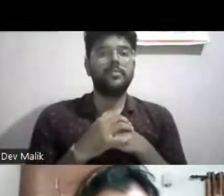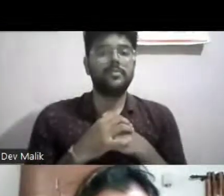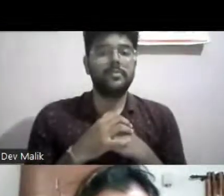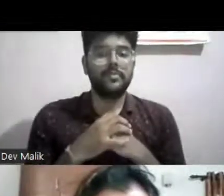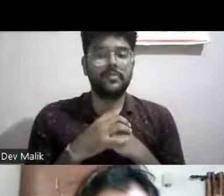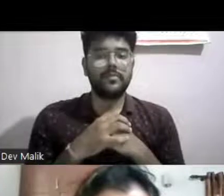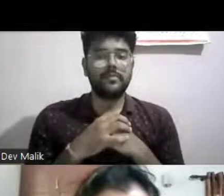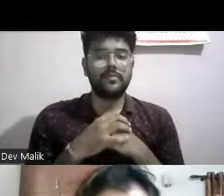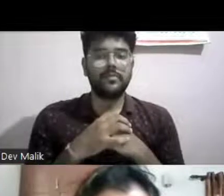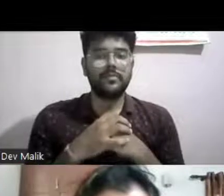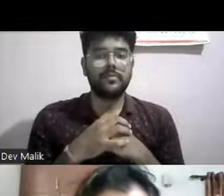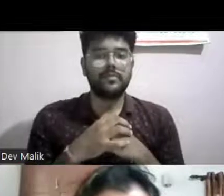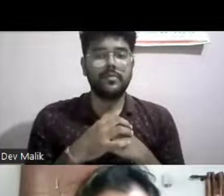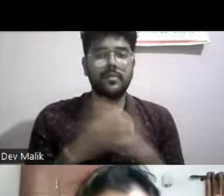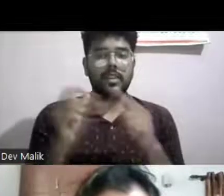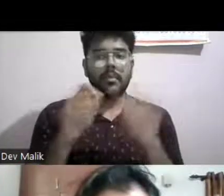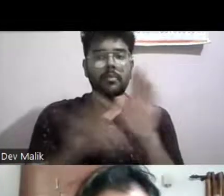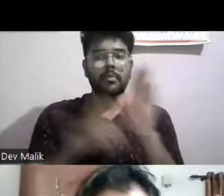Priyam, are you there?